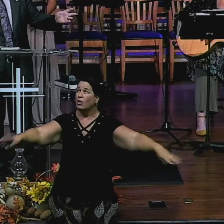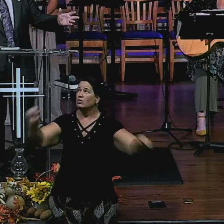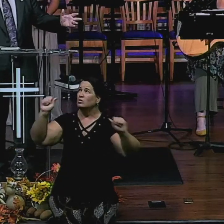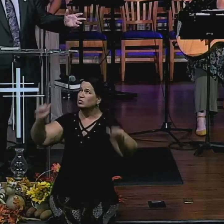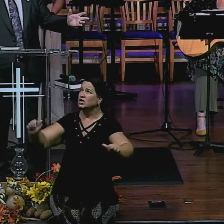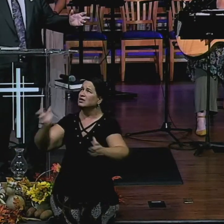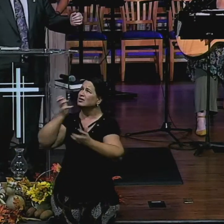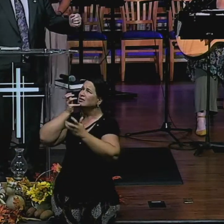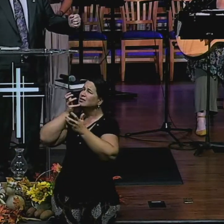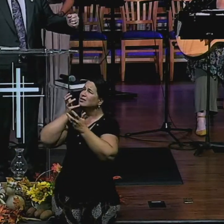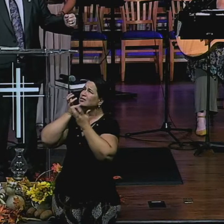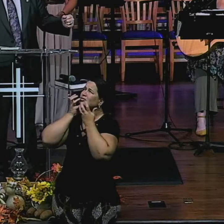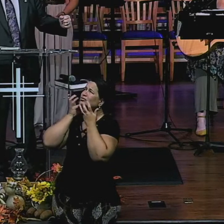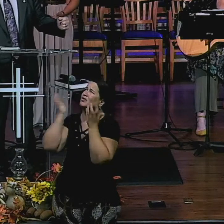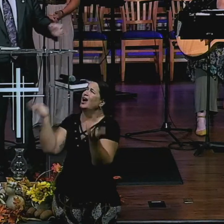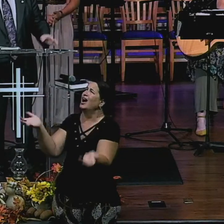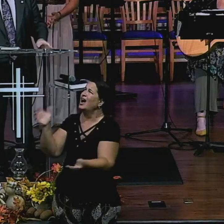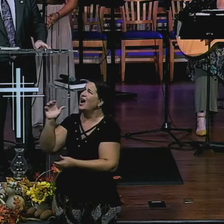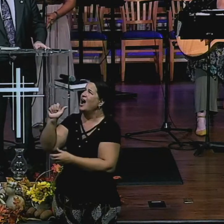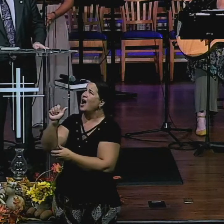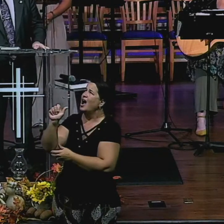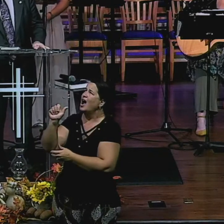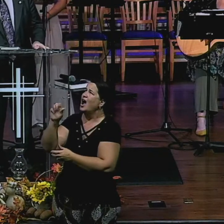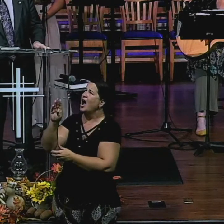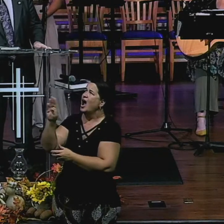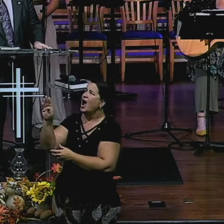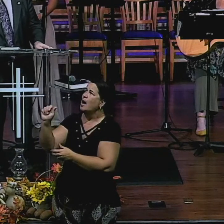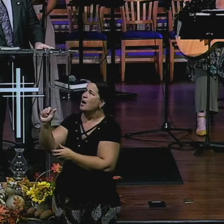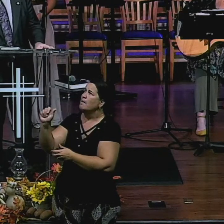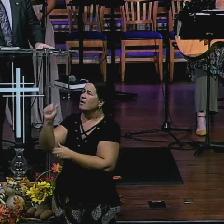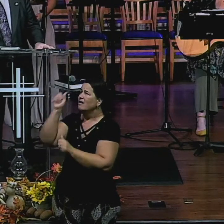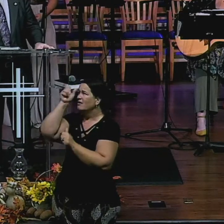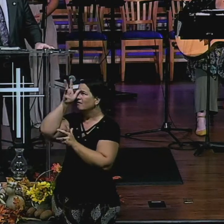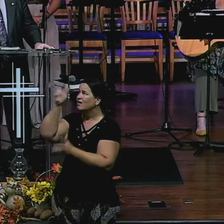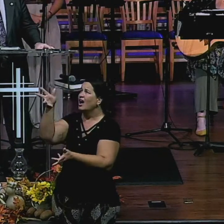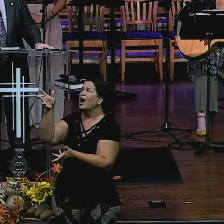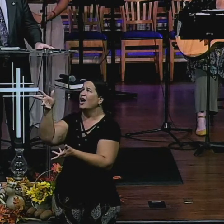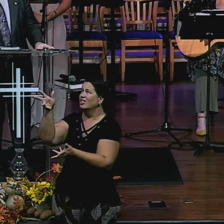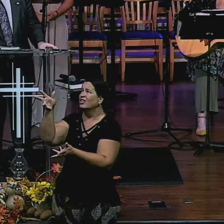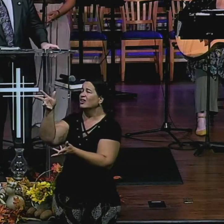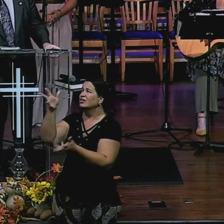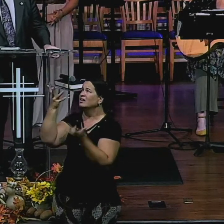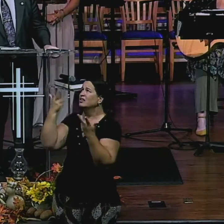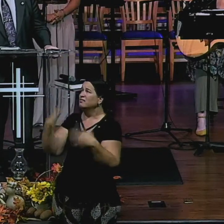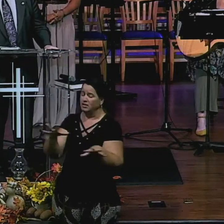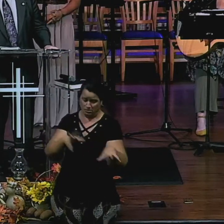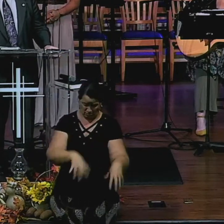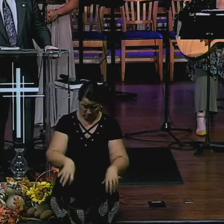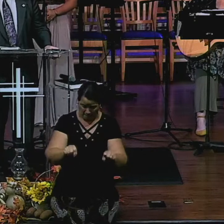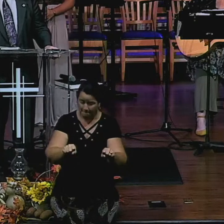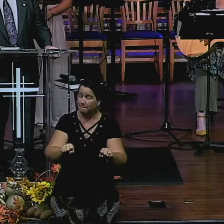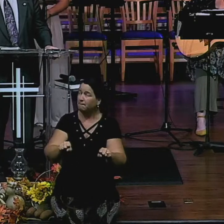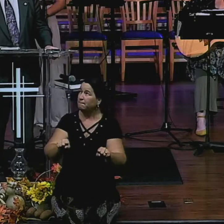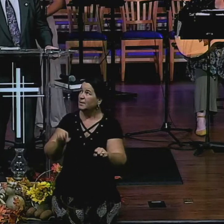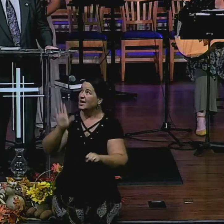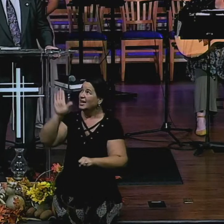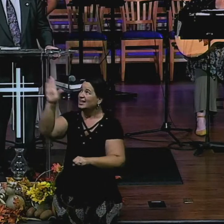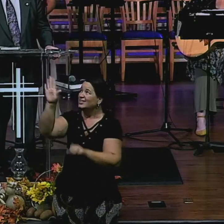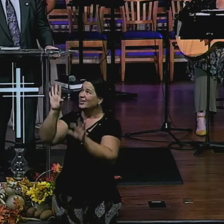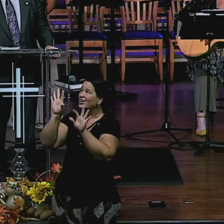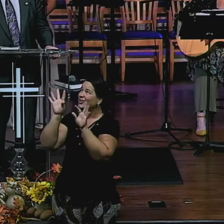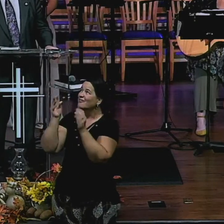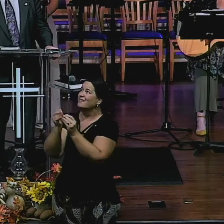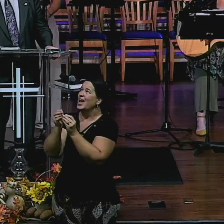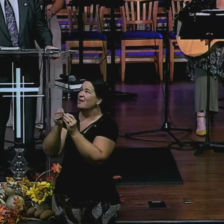Abba, Father. We have been adopted into your family through the blood of your son. We praise you. We adore